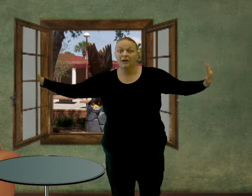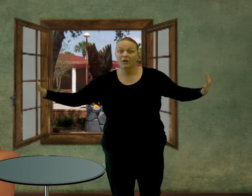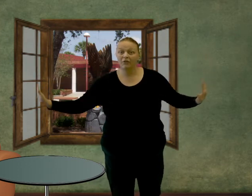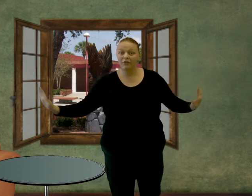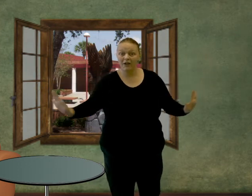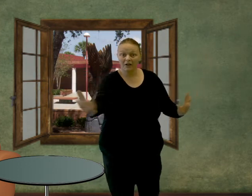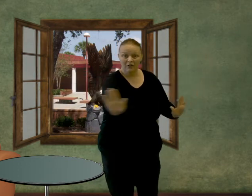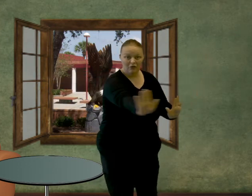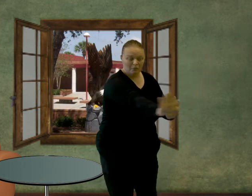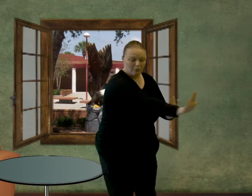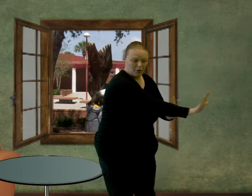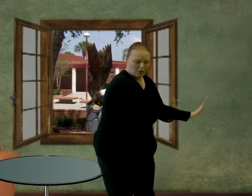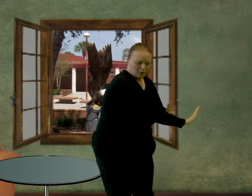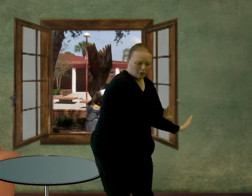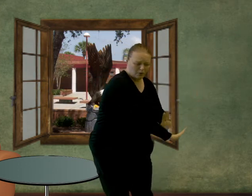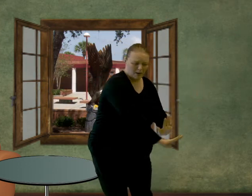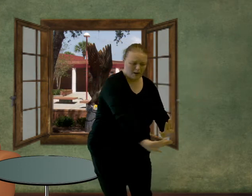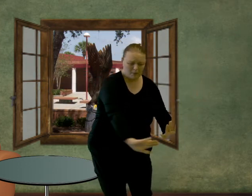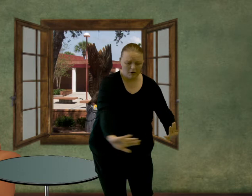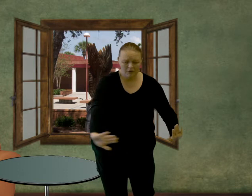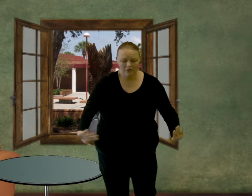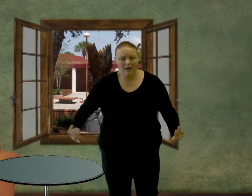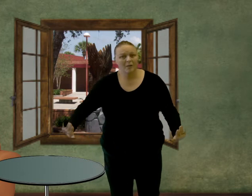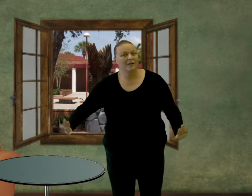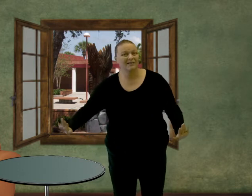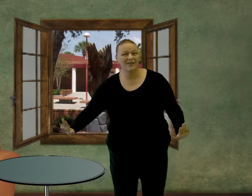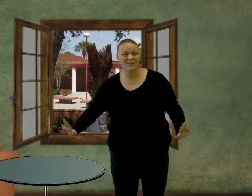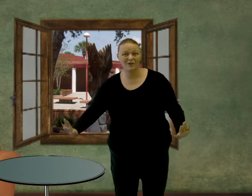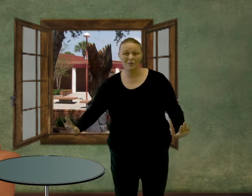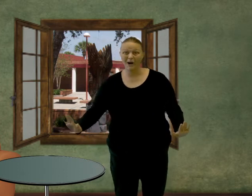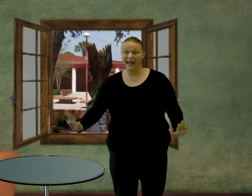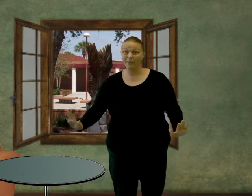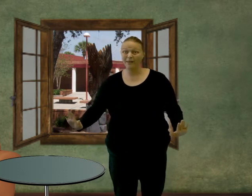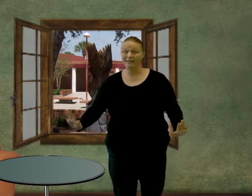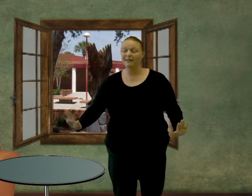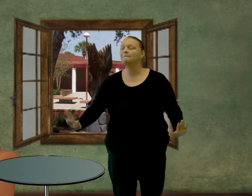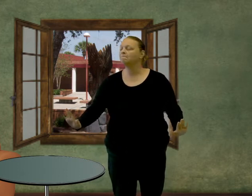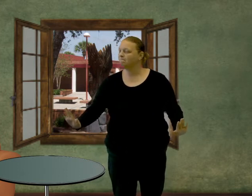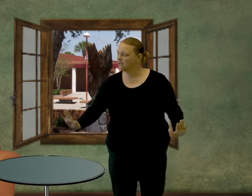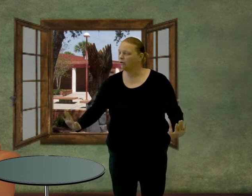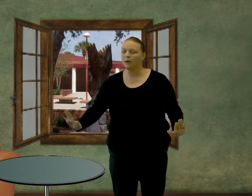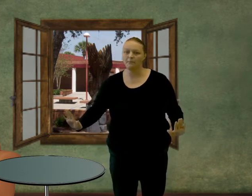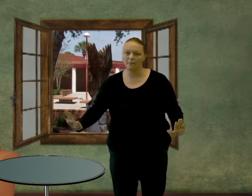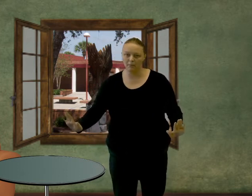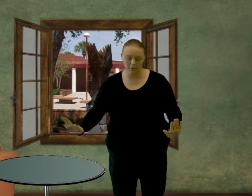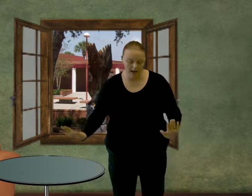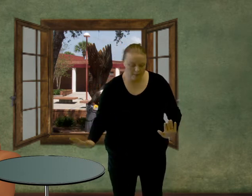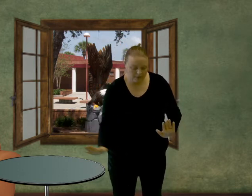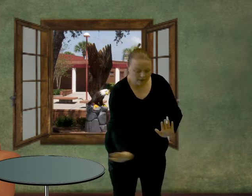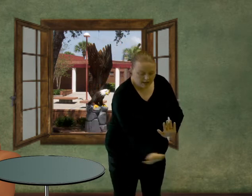go very smooth with my paintbrushes because if I don't, what happens? You're right, my bubble pops.